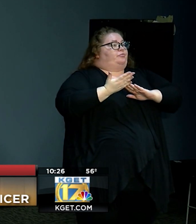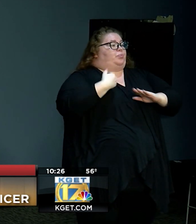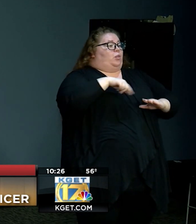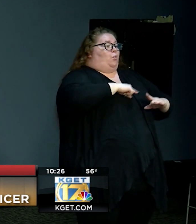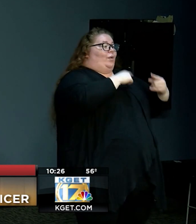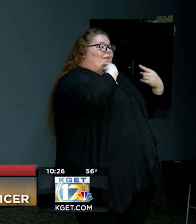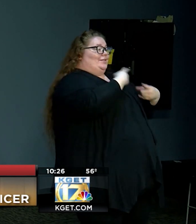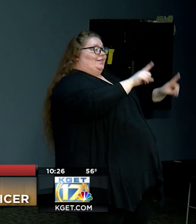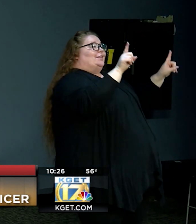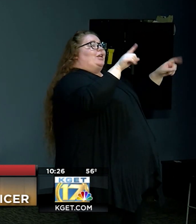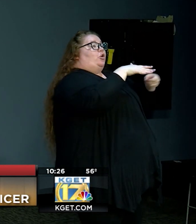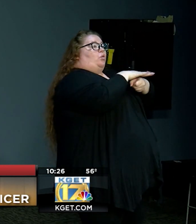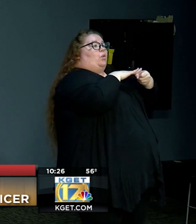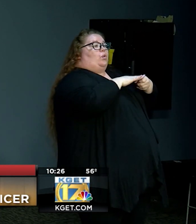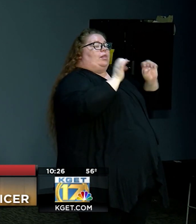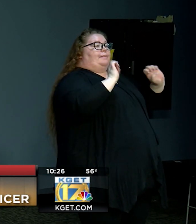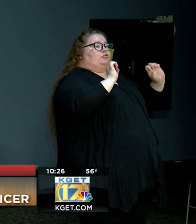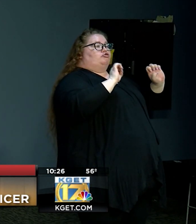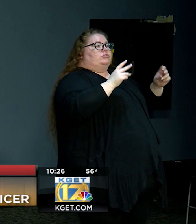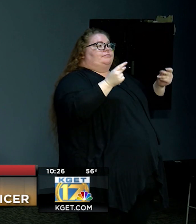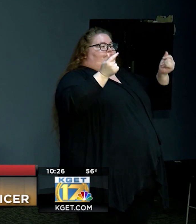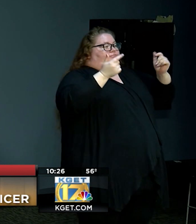of local emergency.